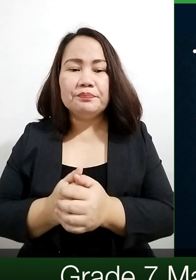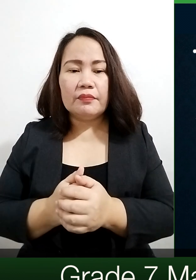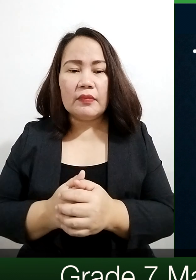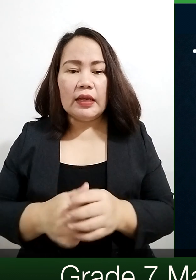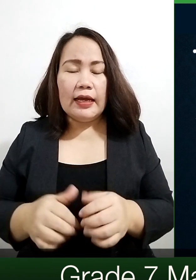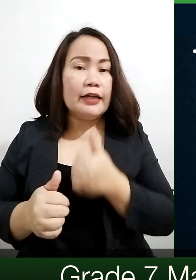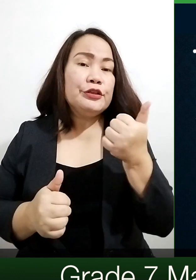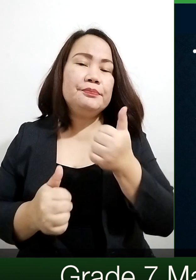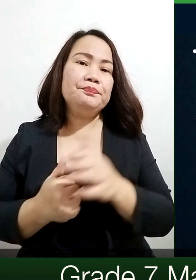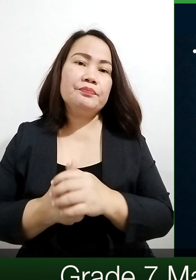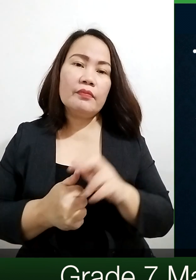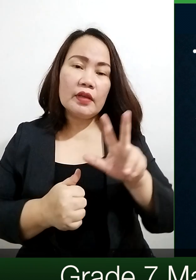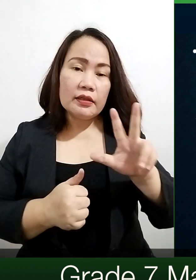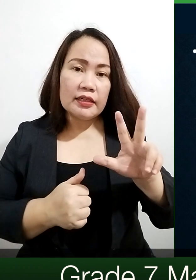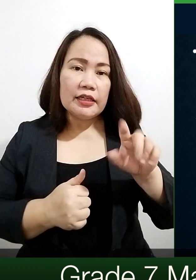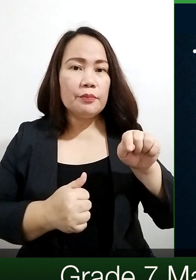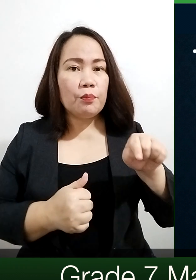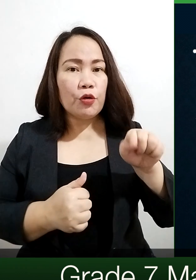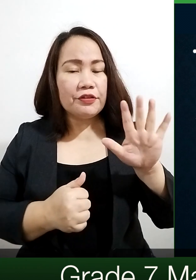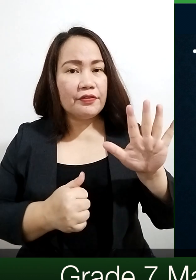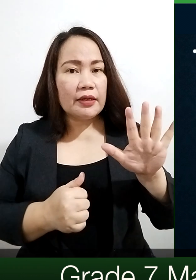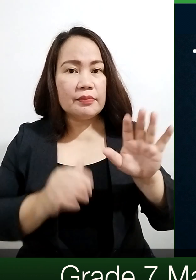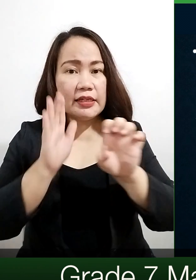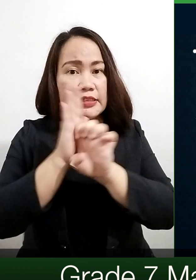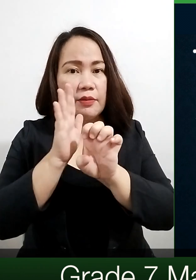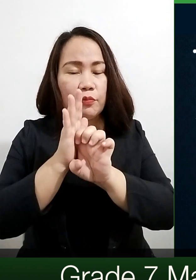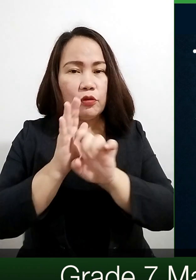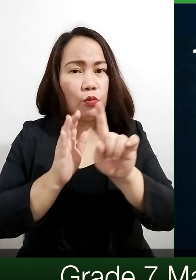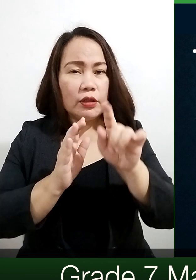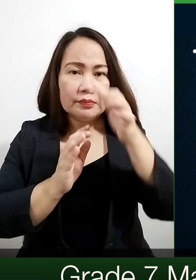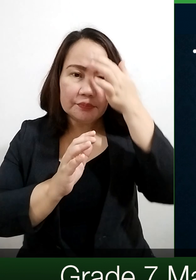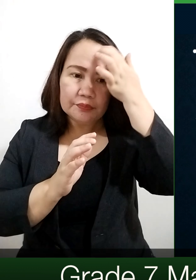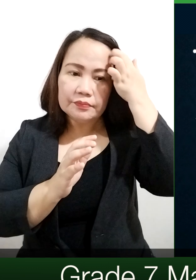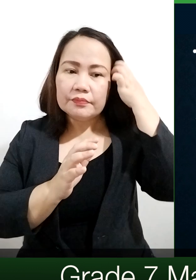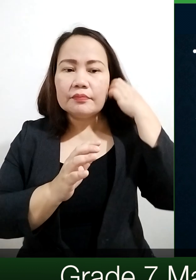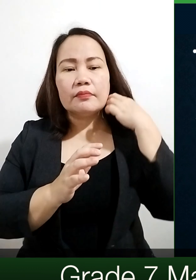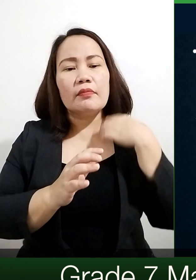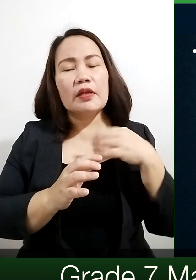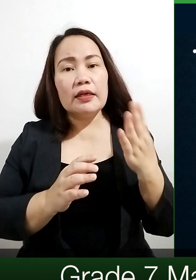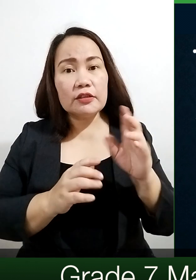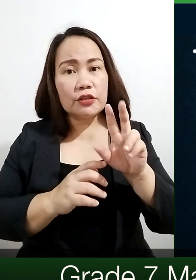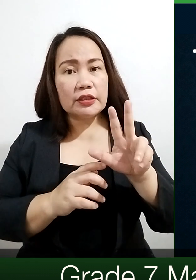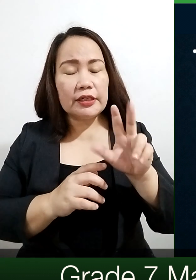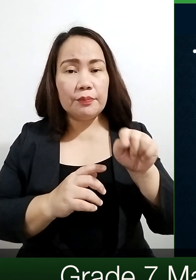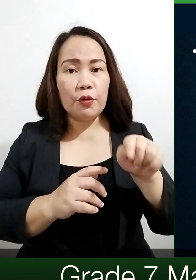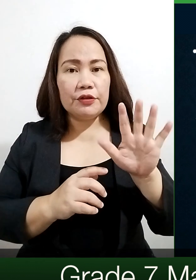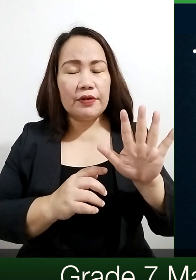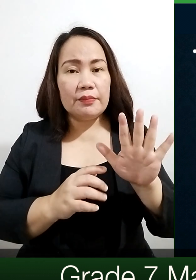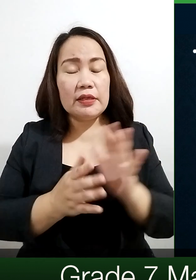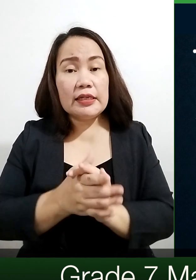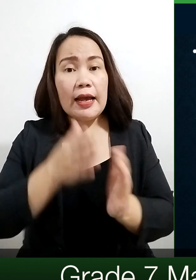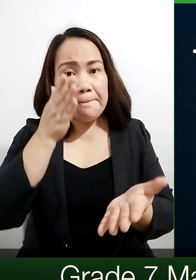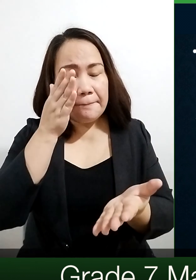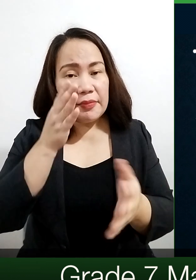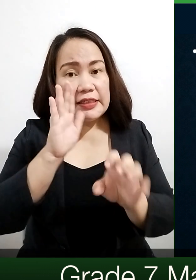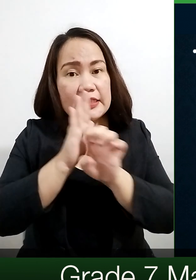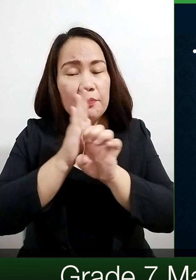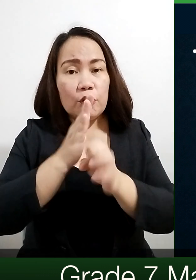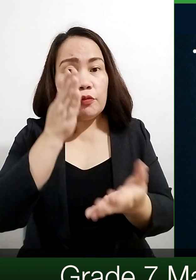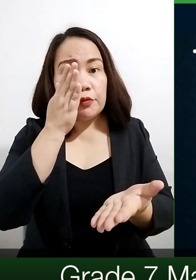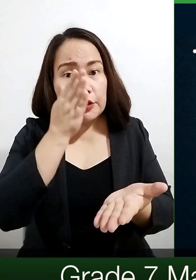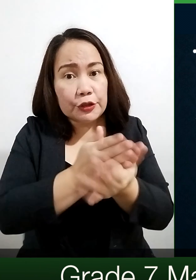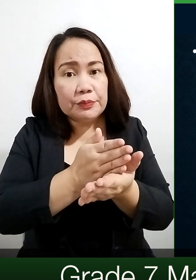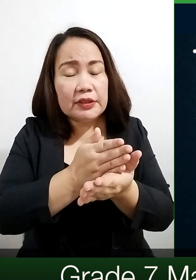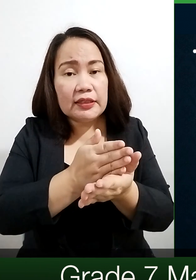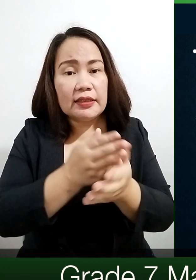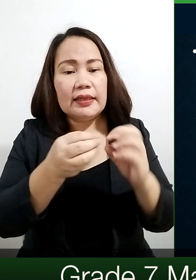have 3.5, so 3.5 is an example of yes, this is an example of terminating kasi